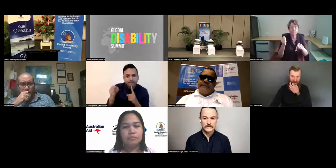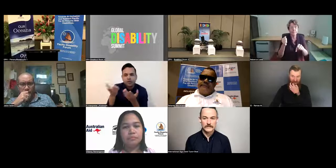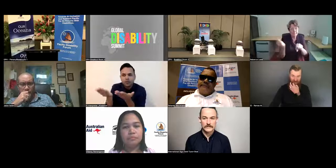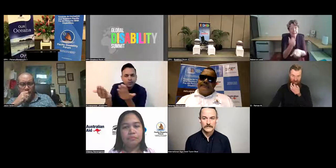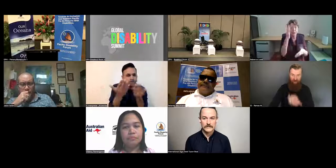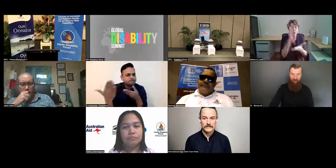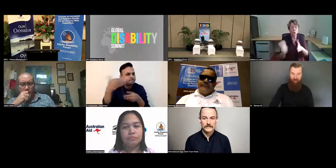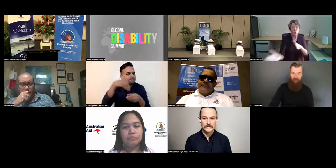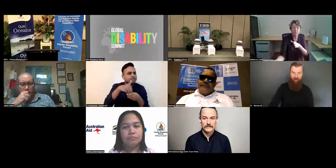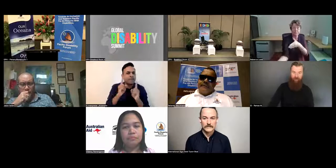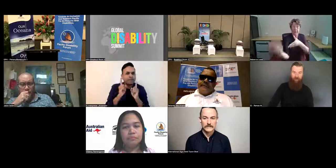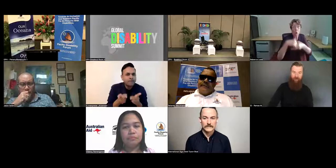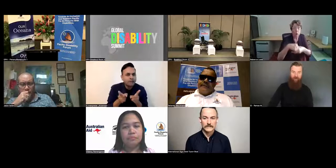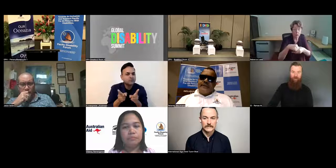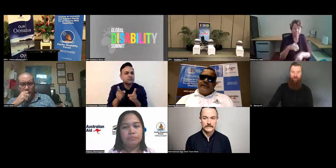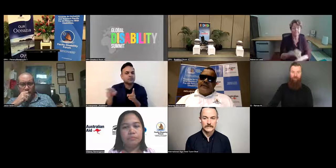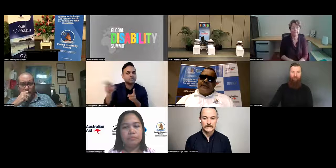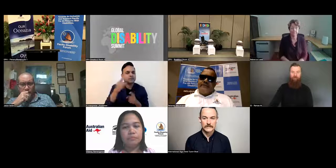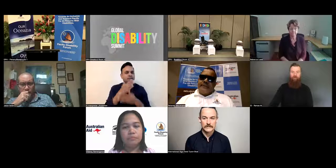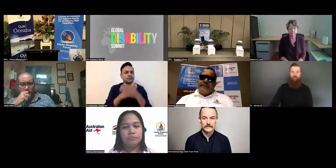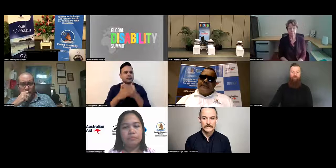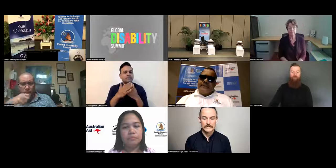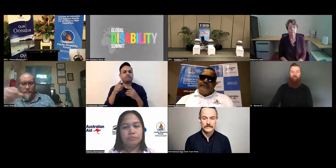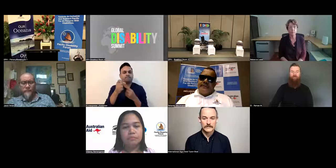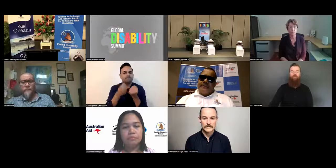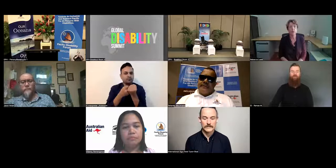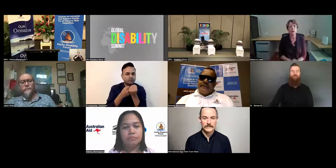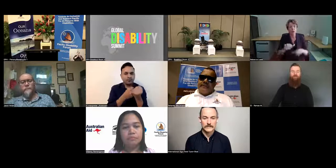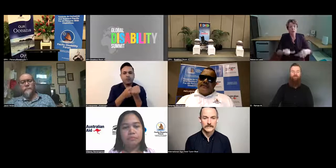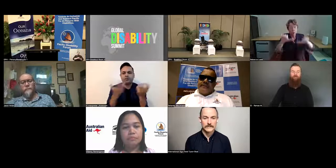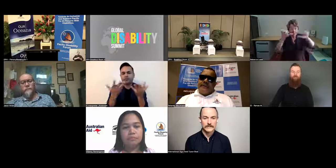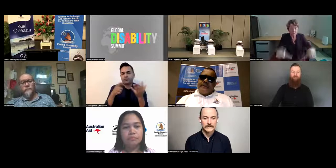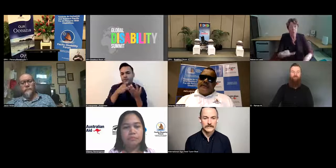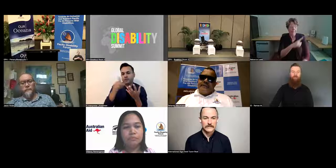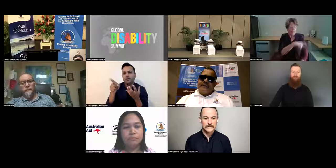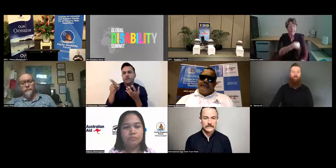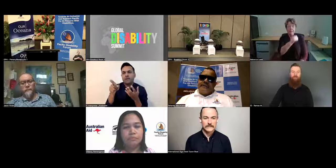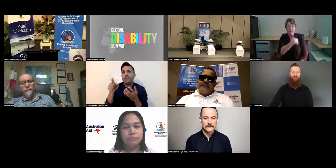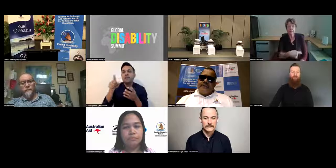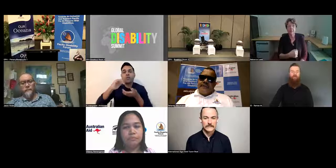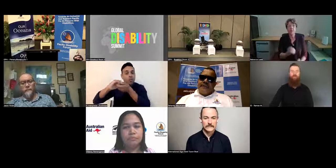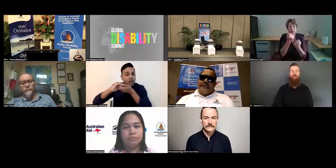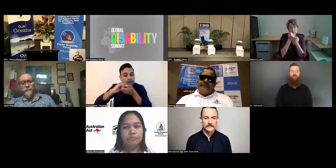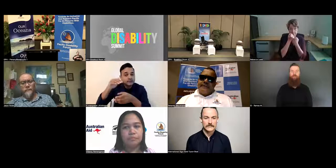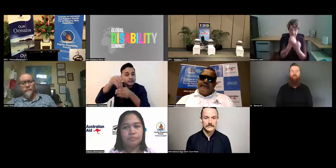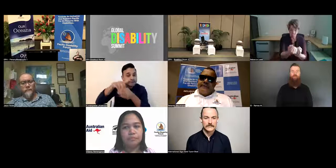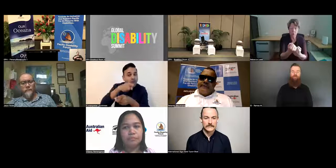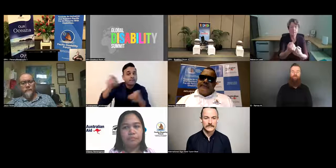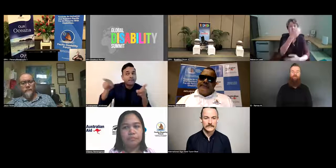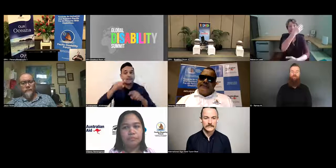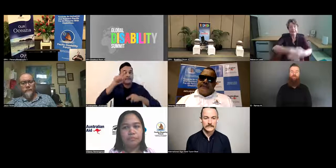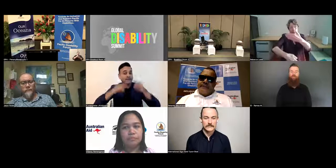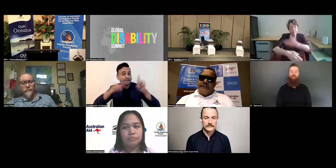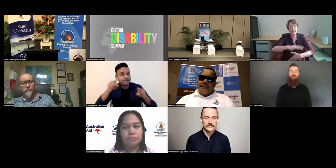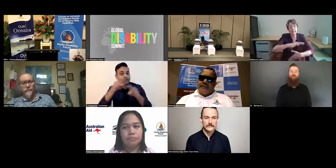want to reaffirm commitment and mobilize support for disability inclusion in our region in